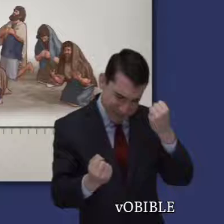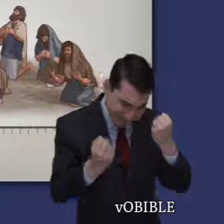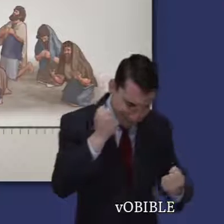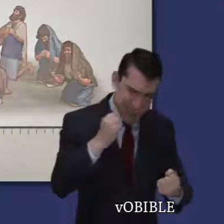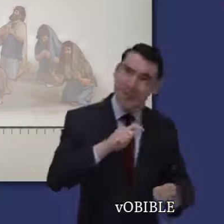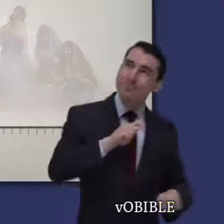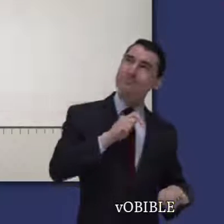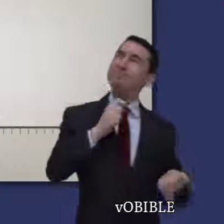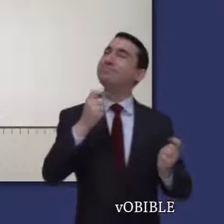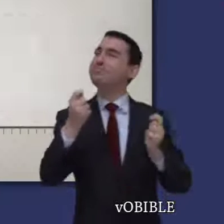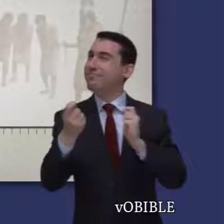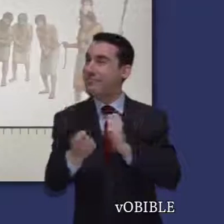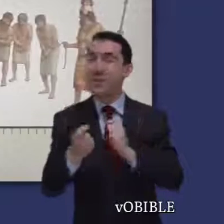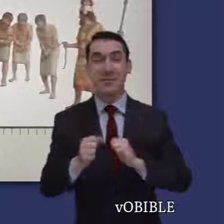wickedness.